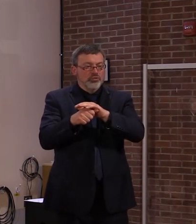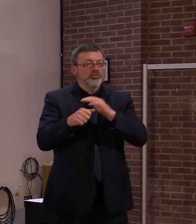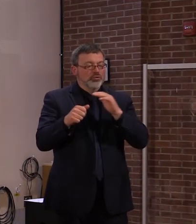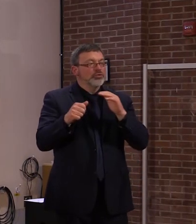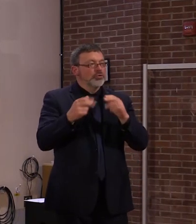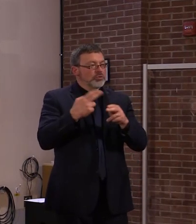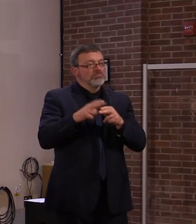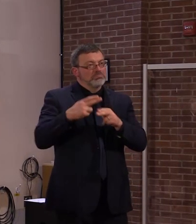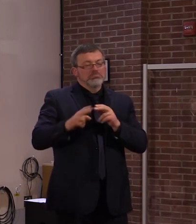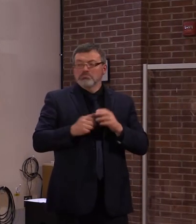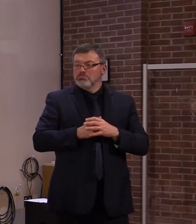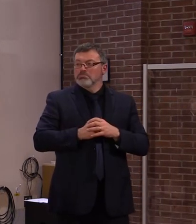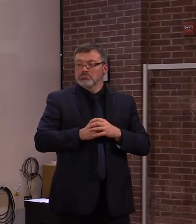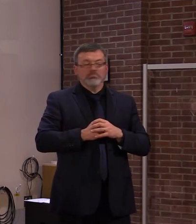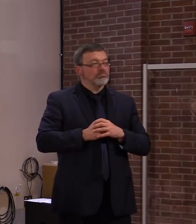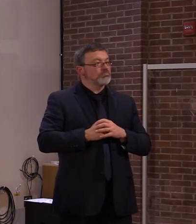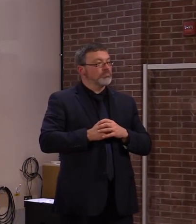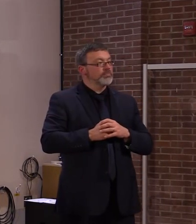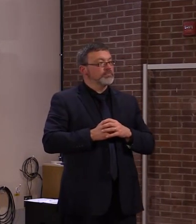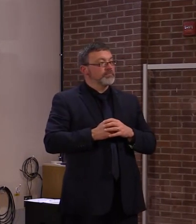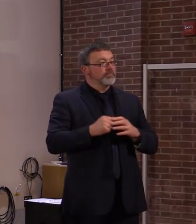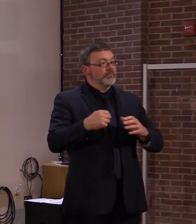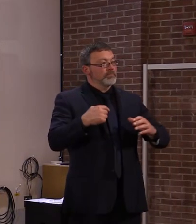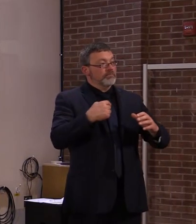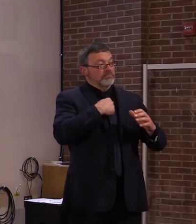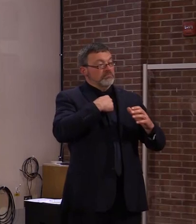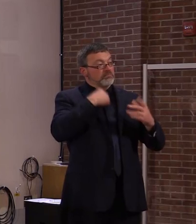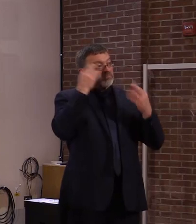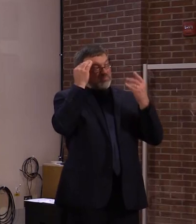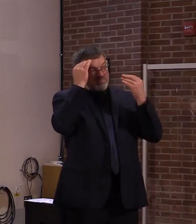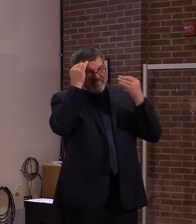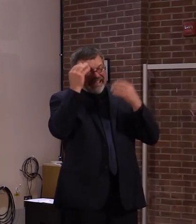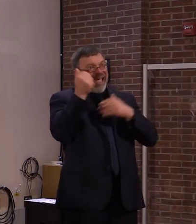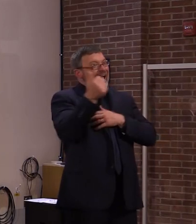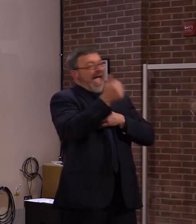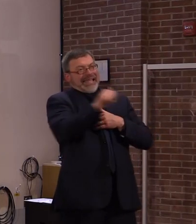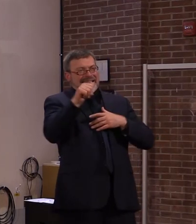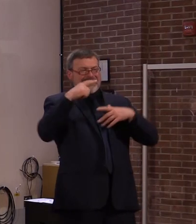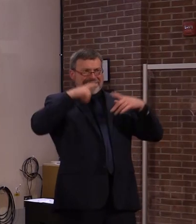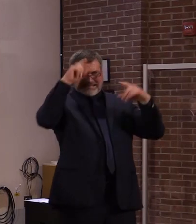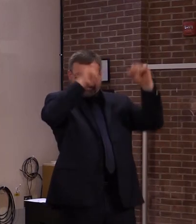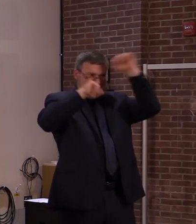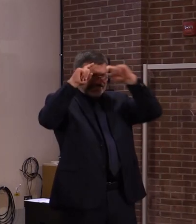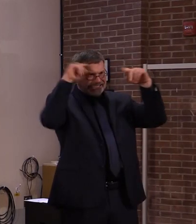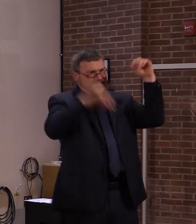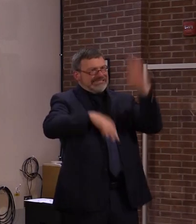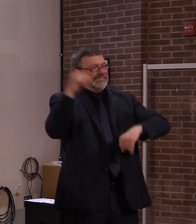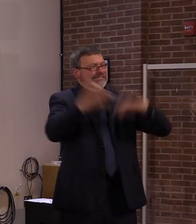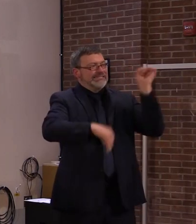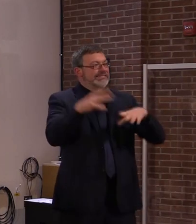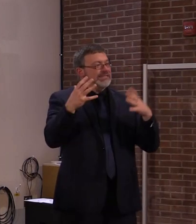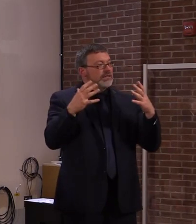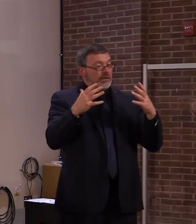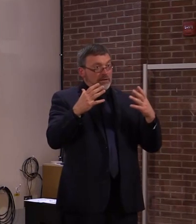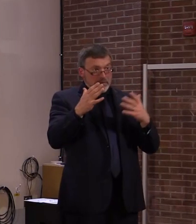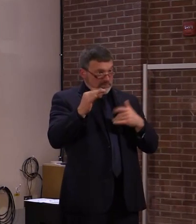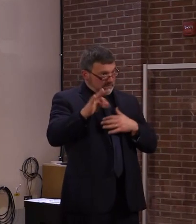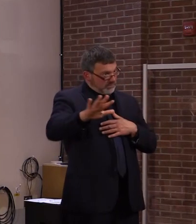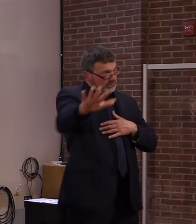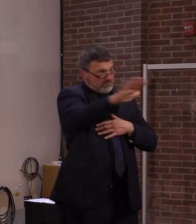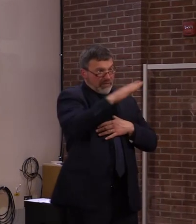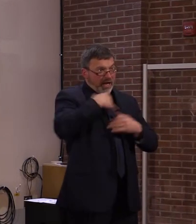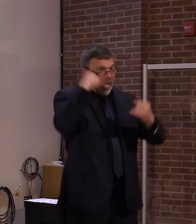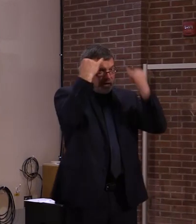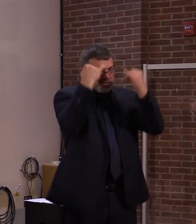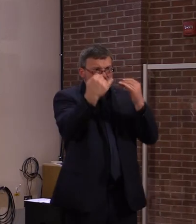We are looking at anything, and we would welcome input into where we could find, whether it's